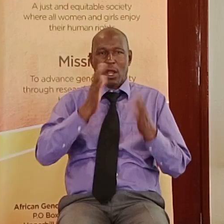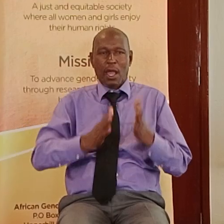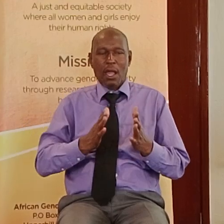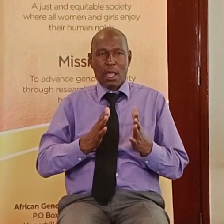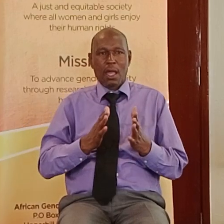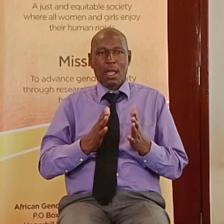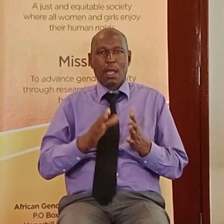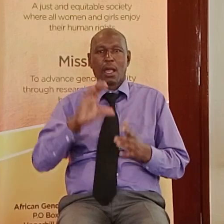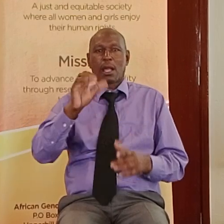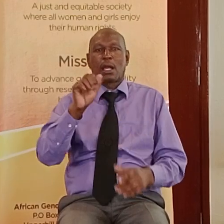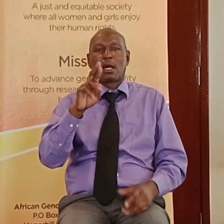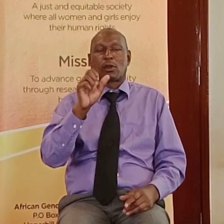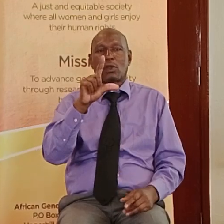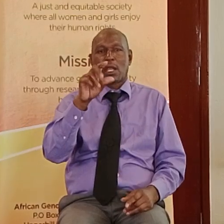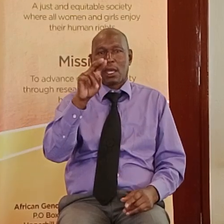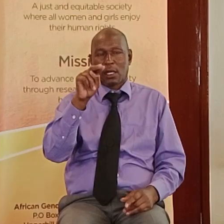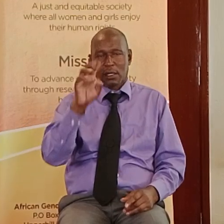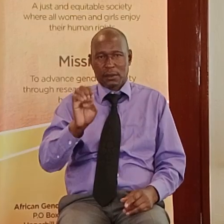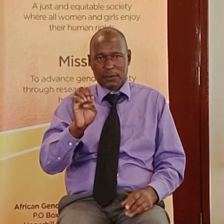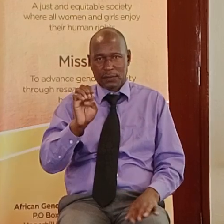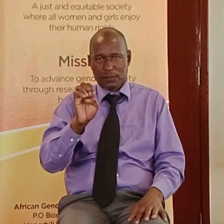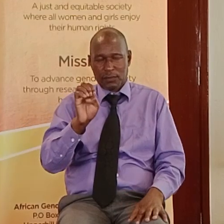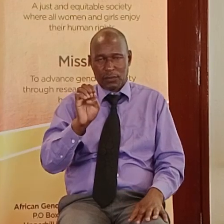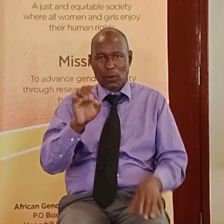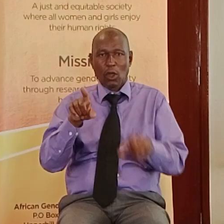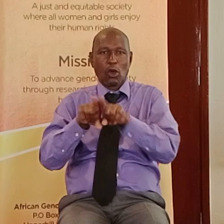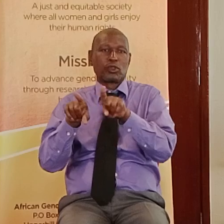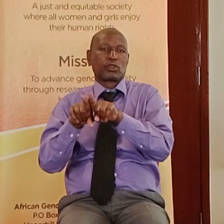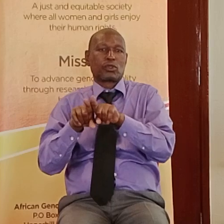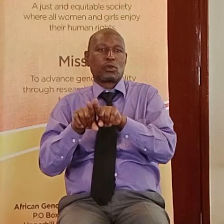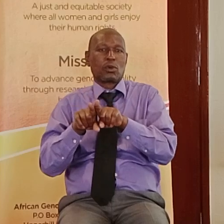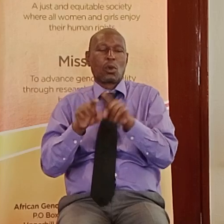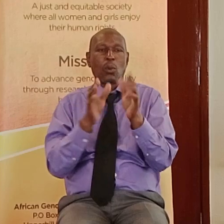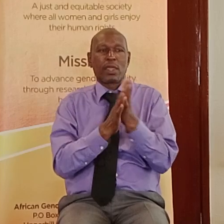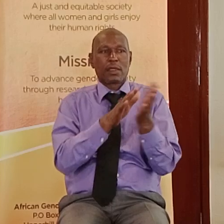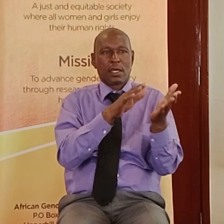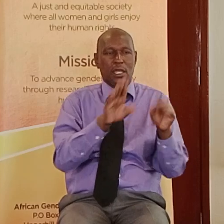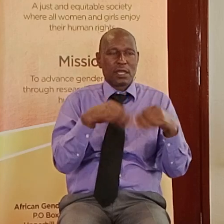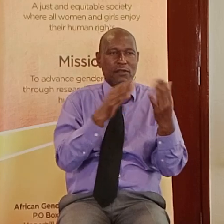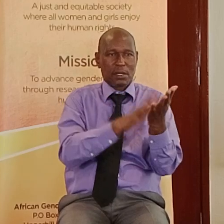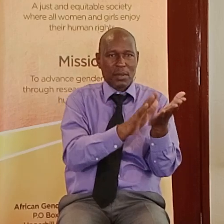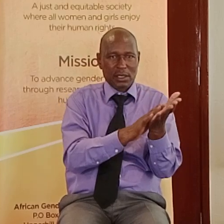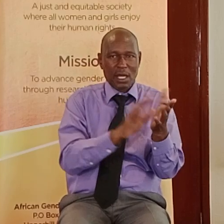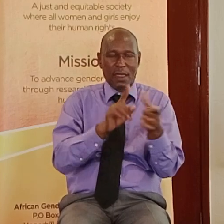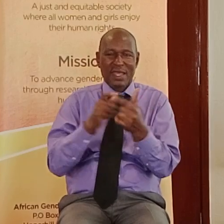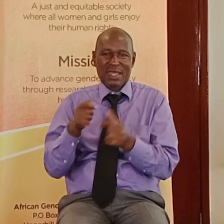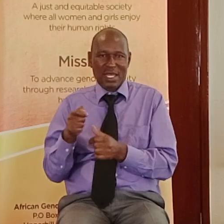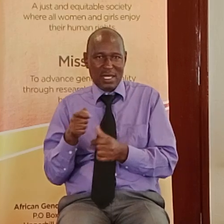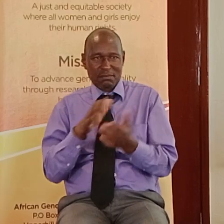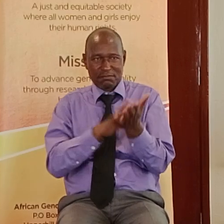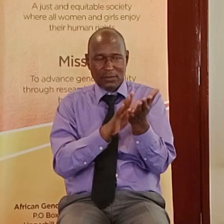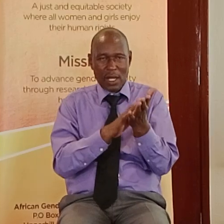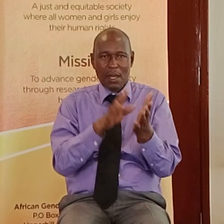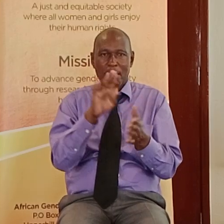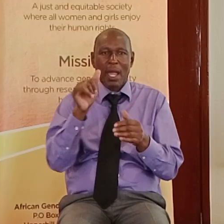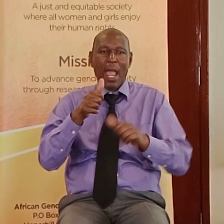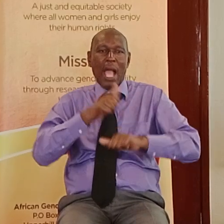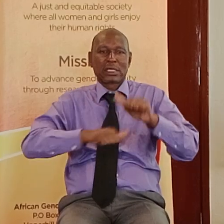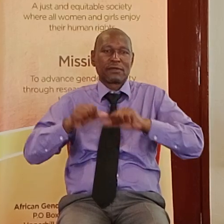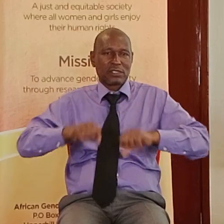Caroline Lenteburu, also give remarks, and then the key remarks by our acting chairperson,